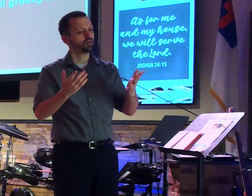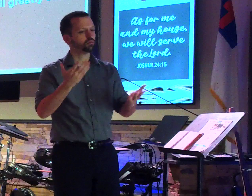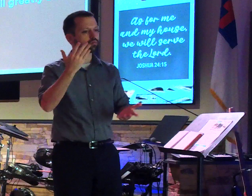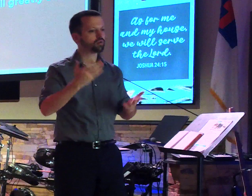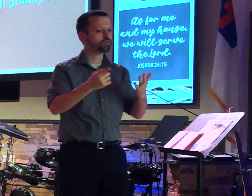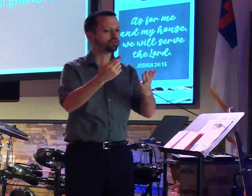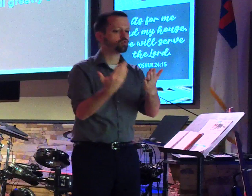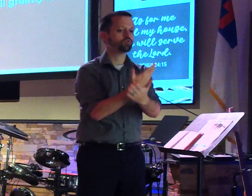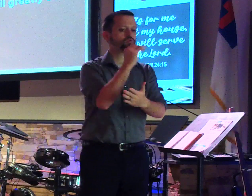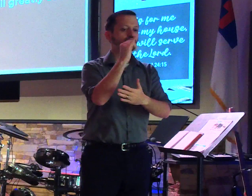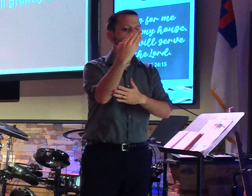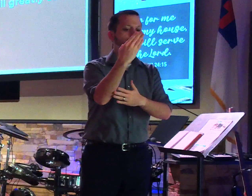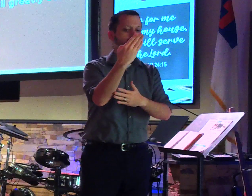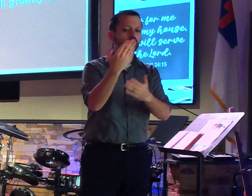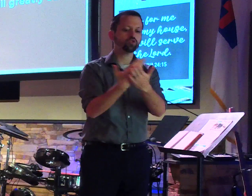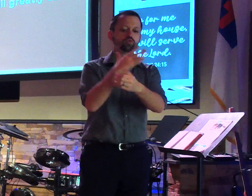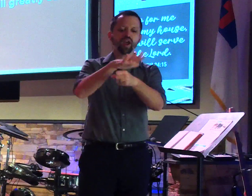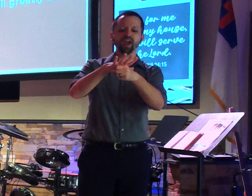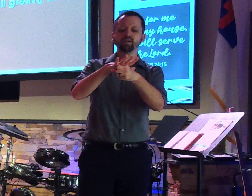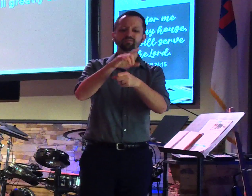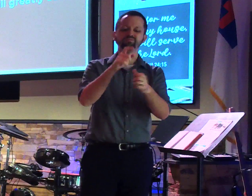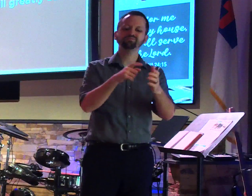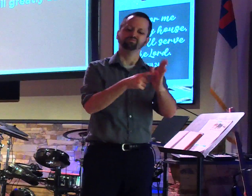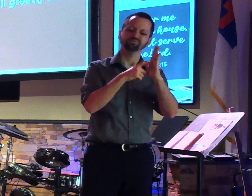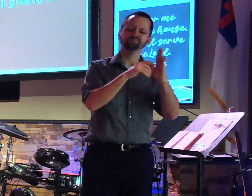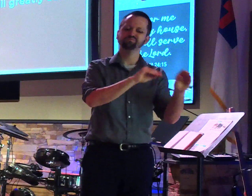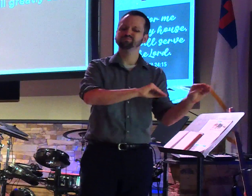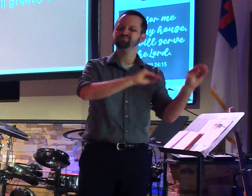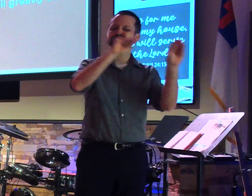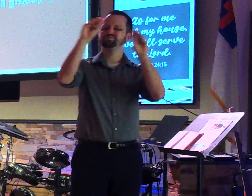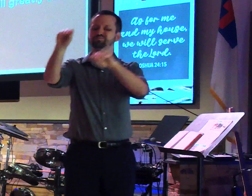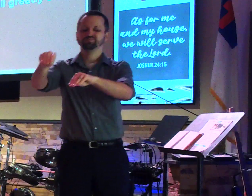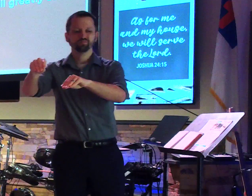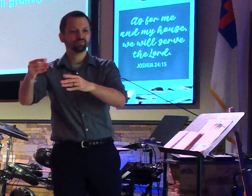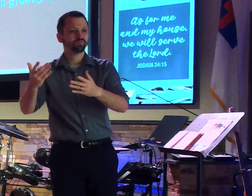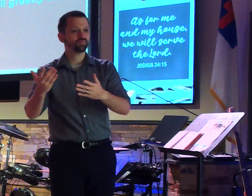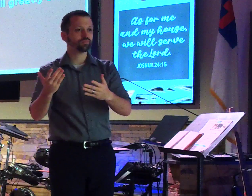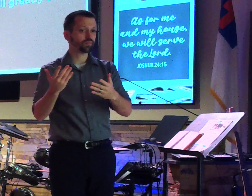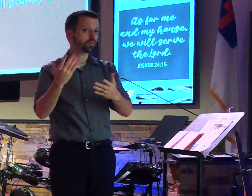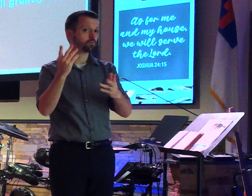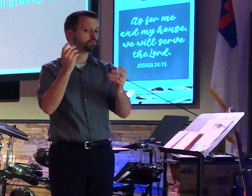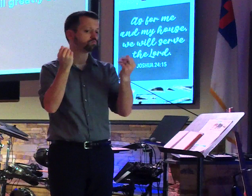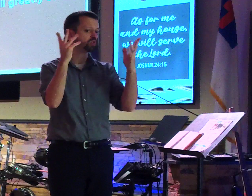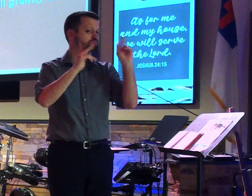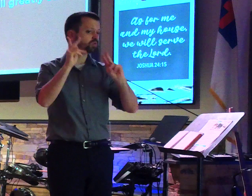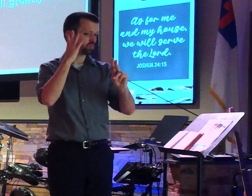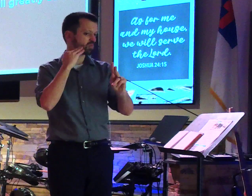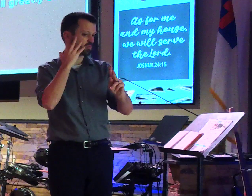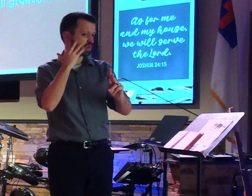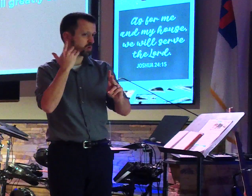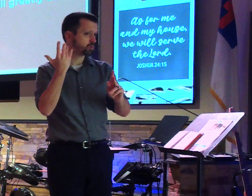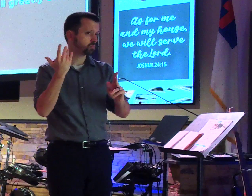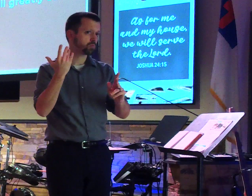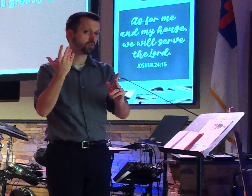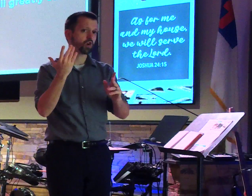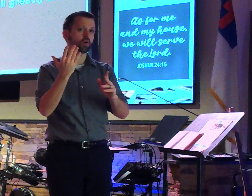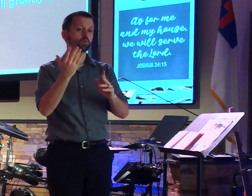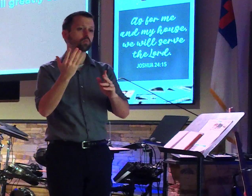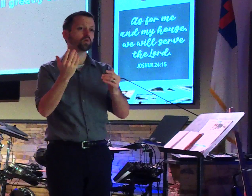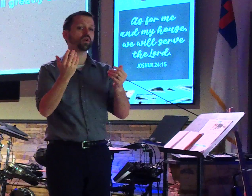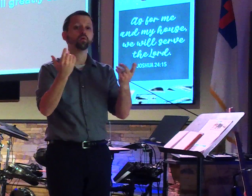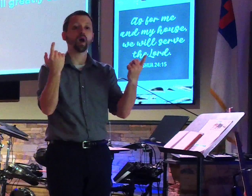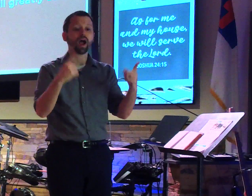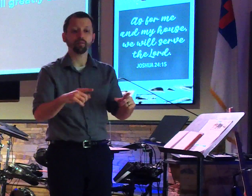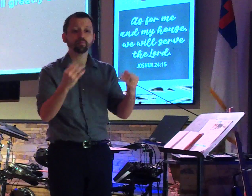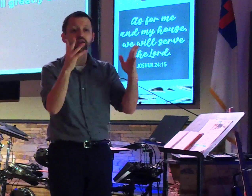job in a new area of the country and you got to move. Something that some people have done and do is one of the spouses may